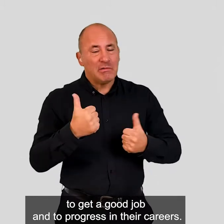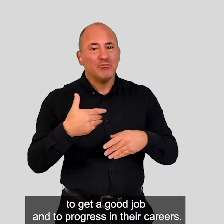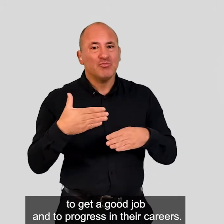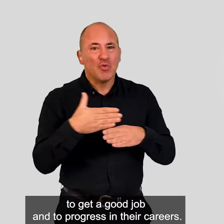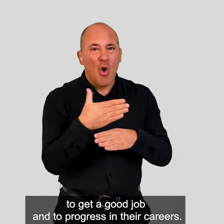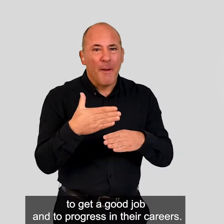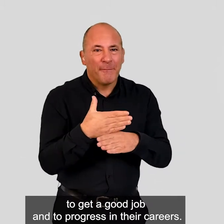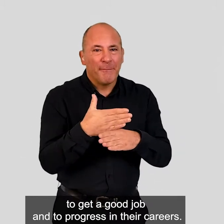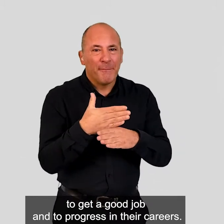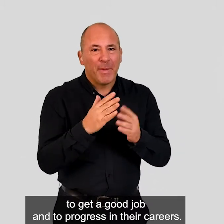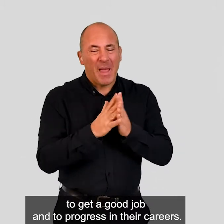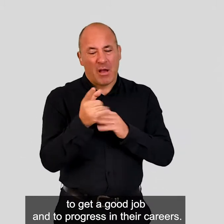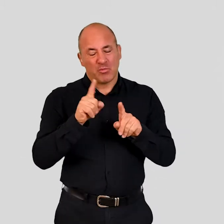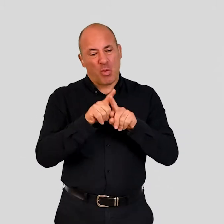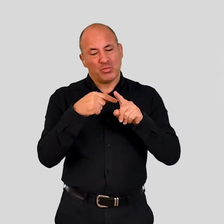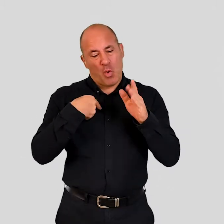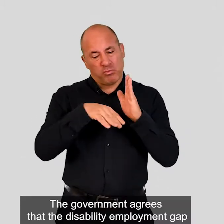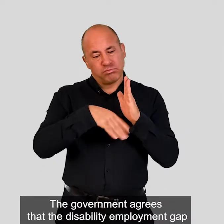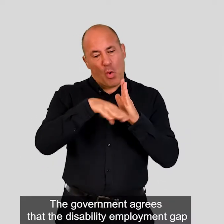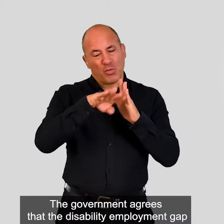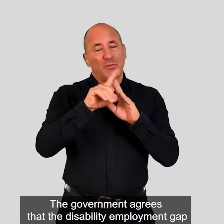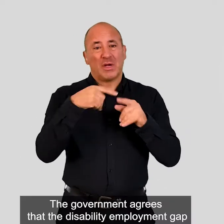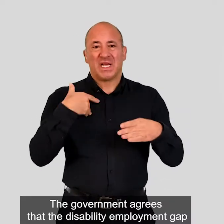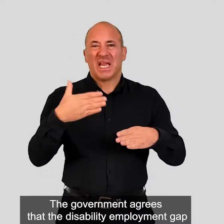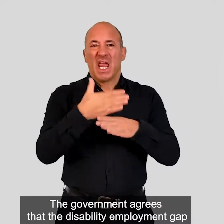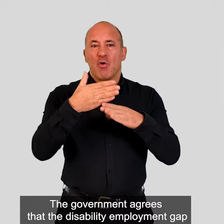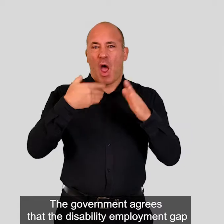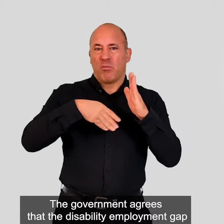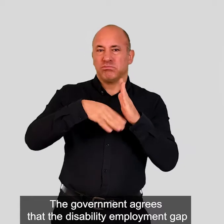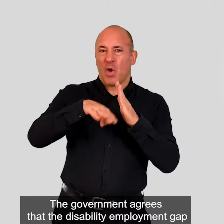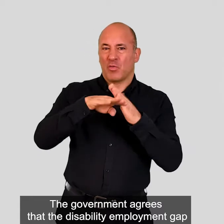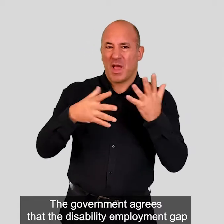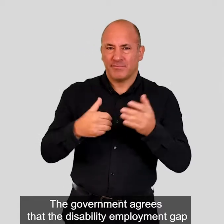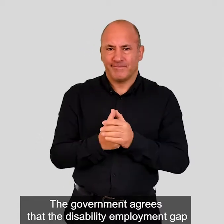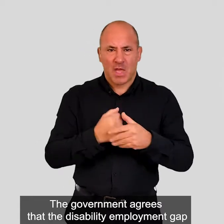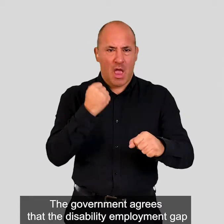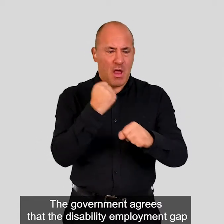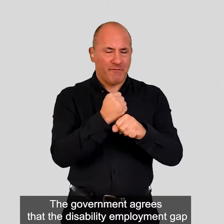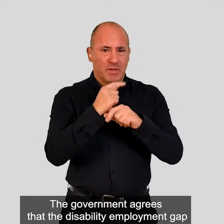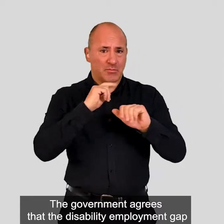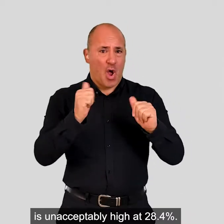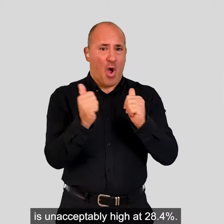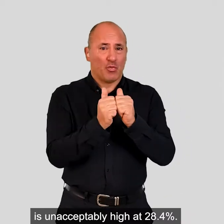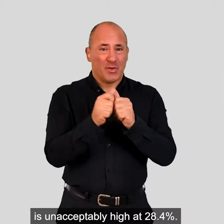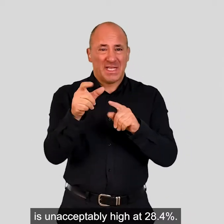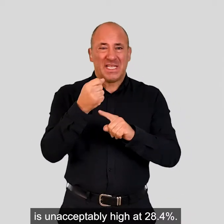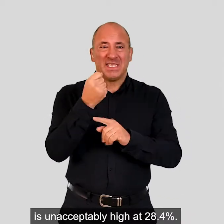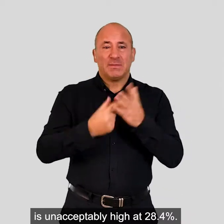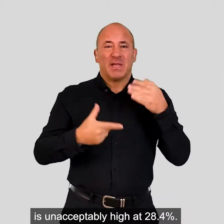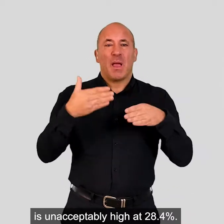progress in their careers. The government agrees that the disability employment gap is unacceptably high